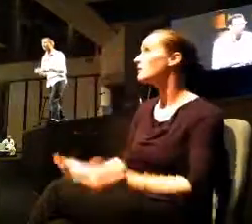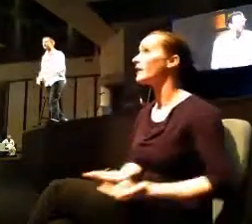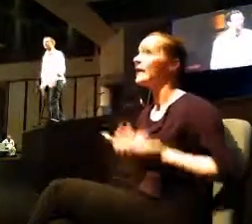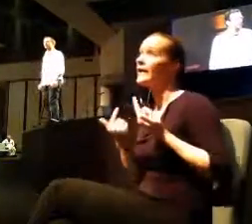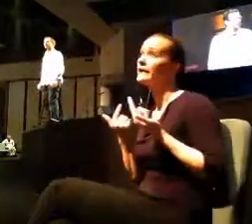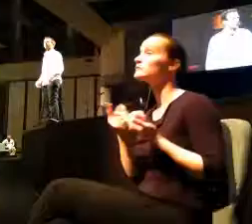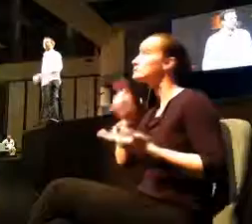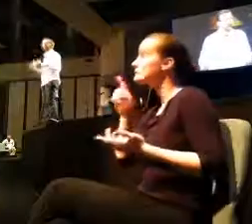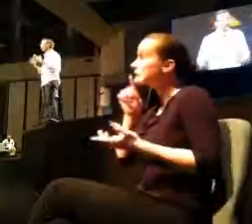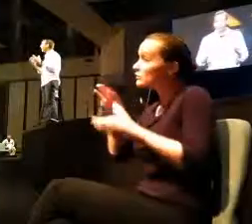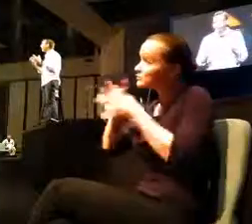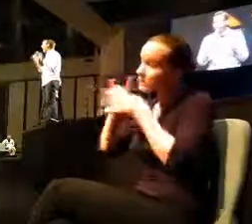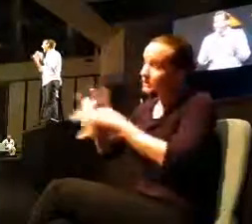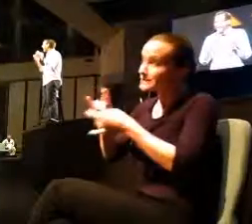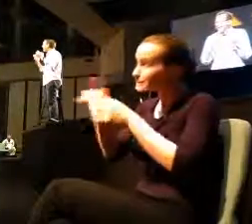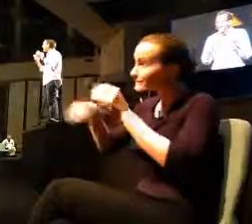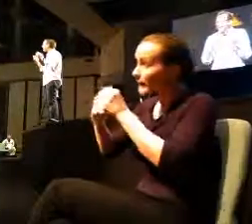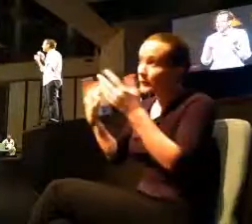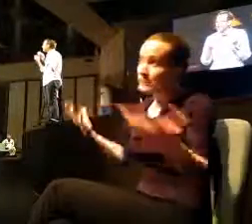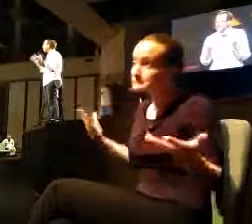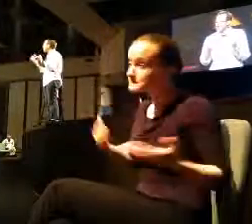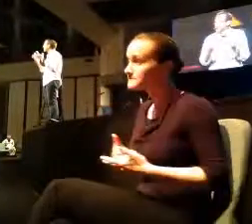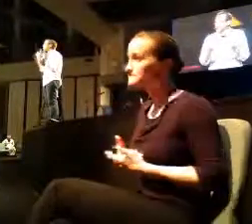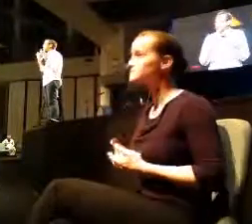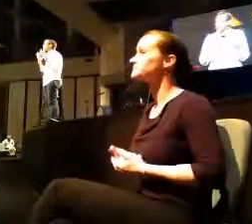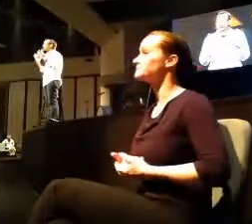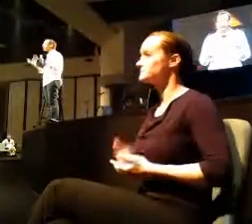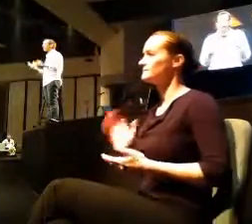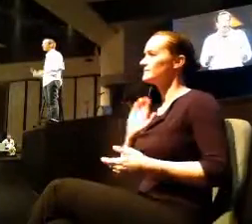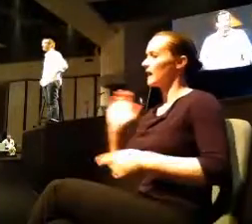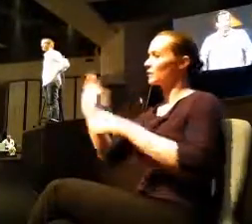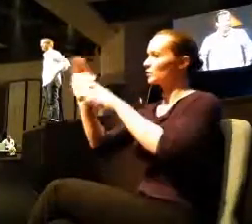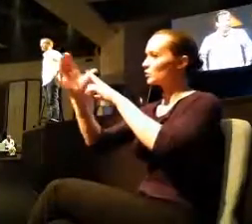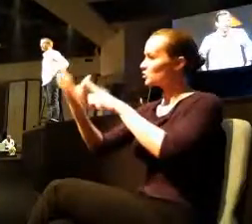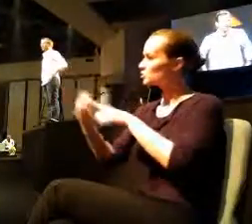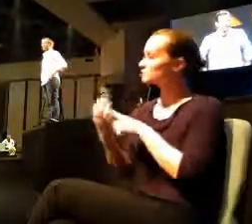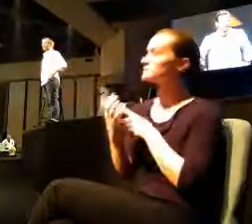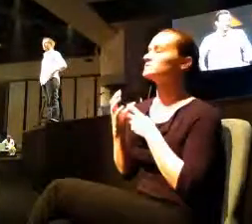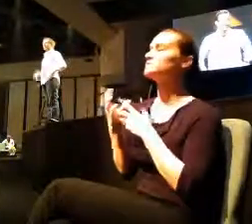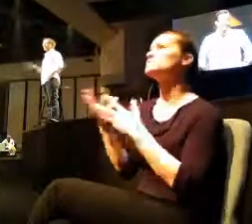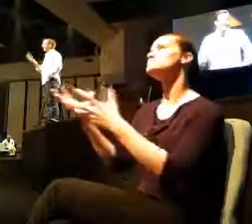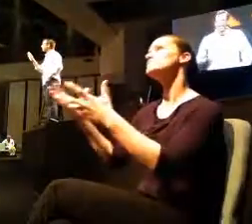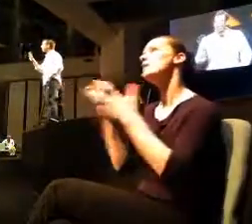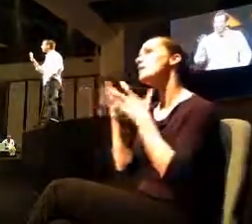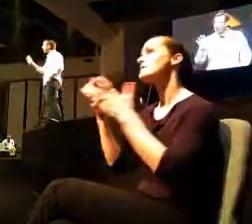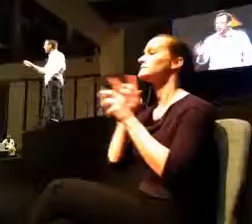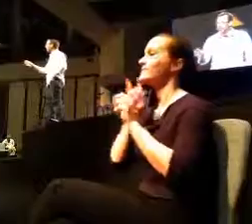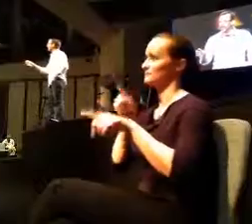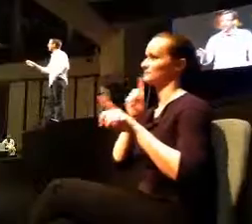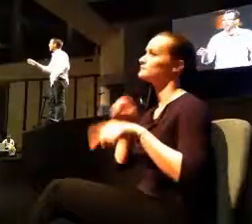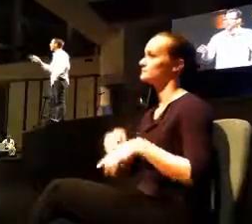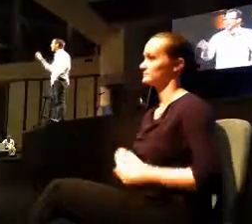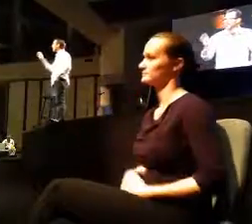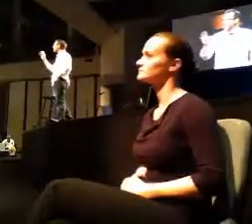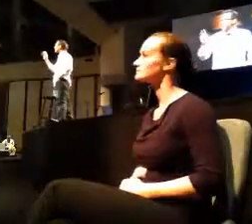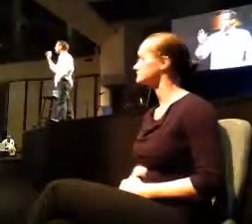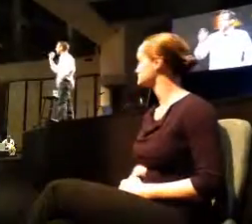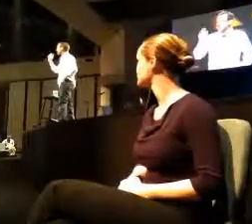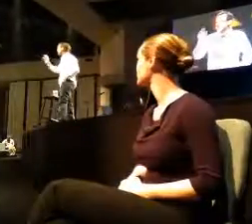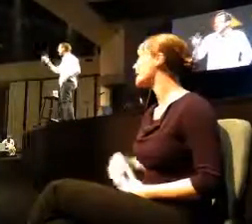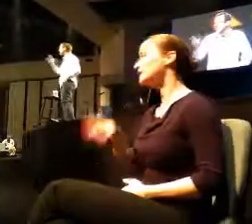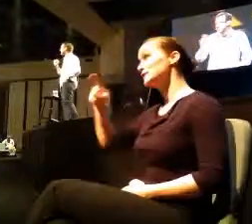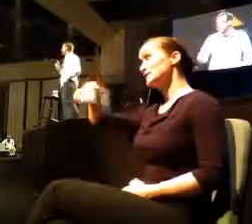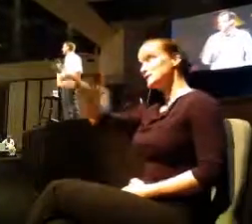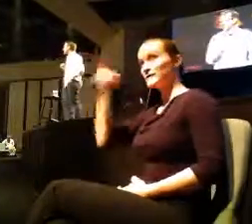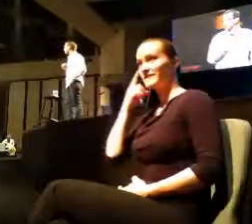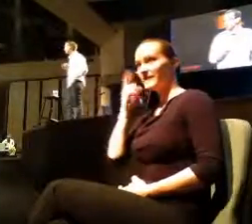real relationship about? What? And we have a culture that is starving for these questions. And you would think that this would be